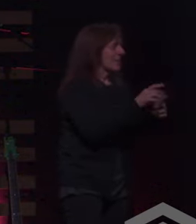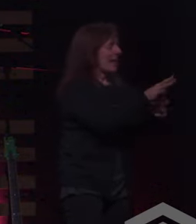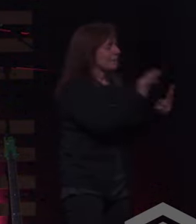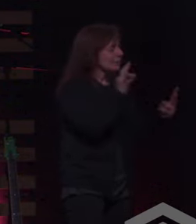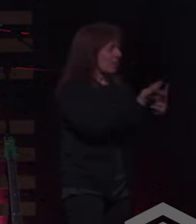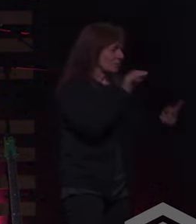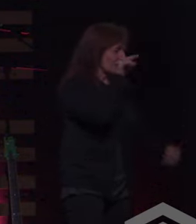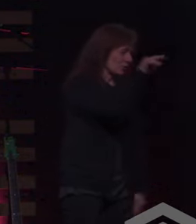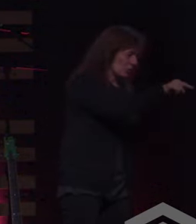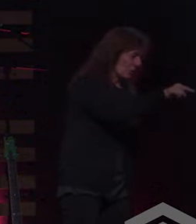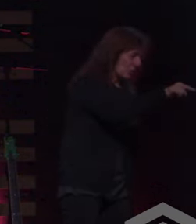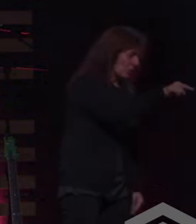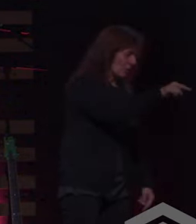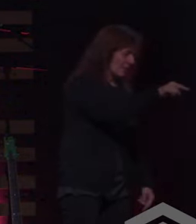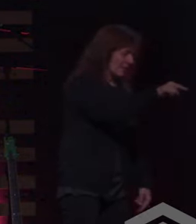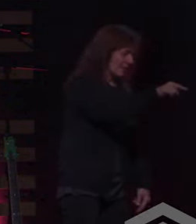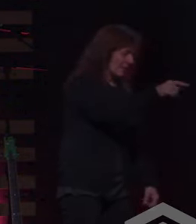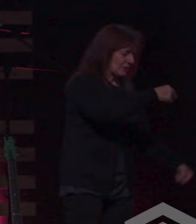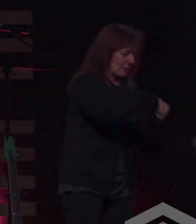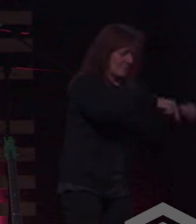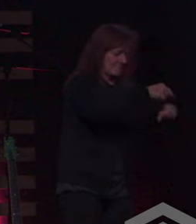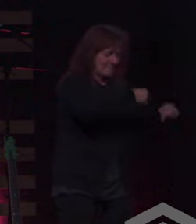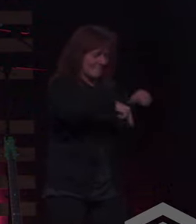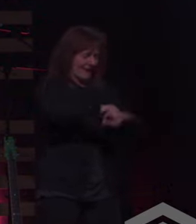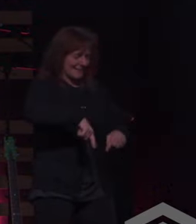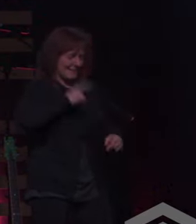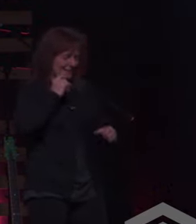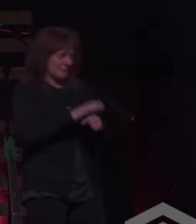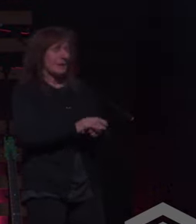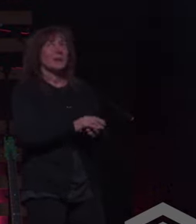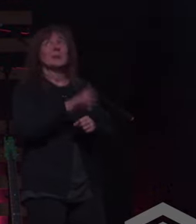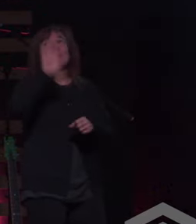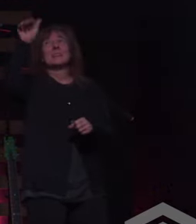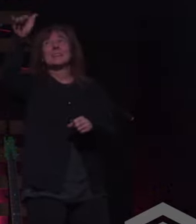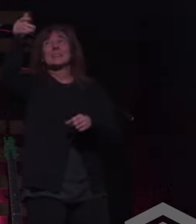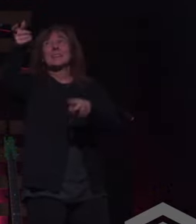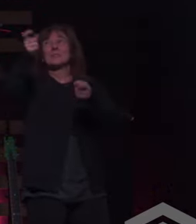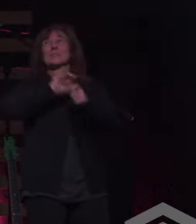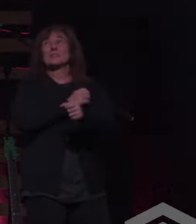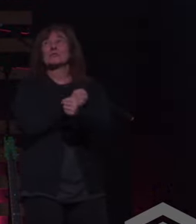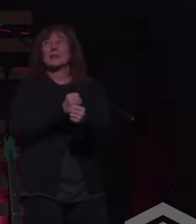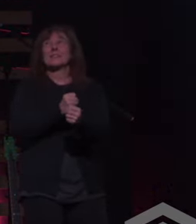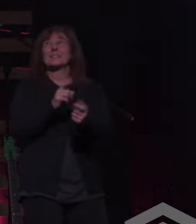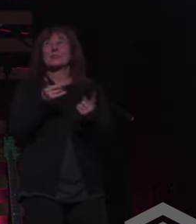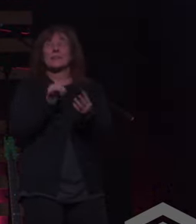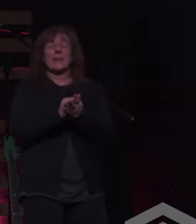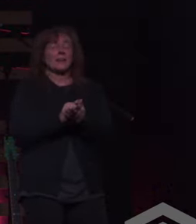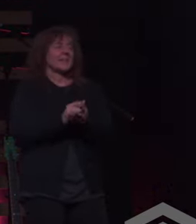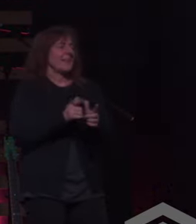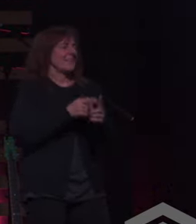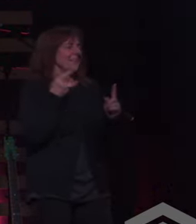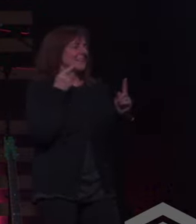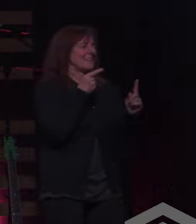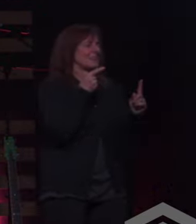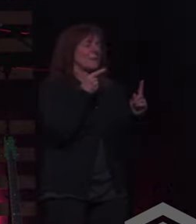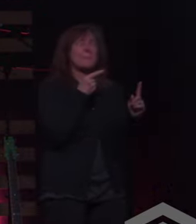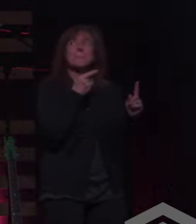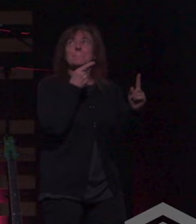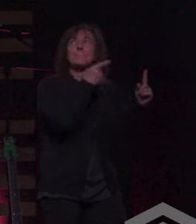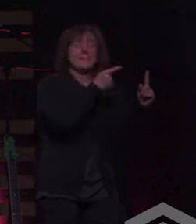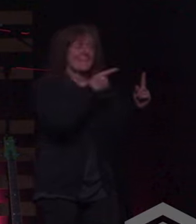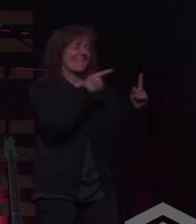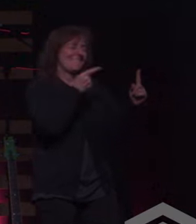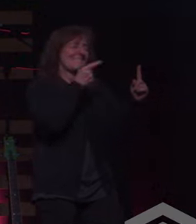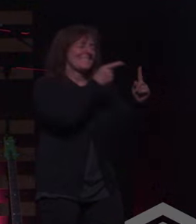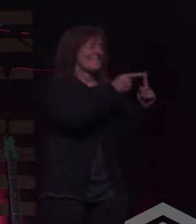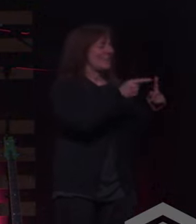you. And you're going to have to go back to that commitment. And you're going to have to pray to God that, hey, give me the strength to do this. And then it becomes about intentionality. Now let me meet your